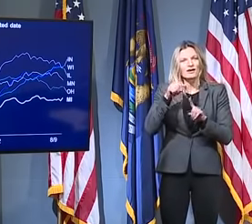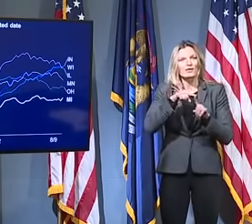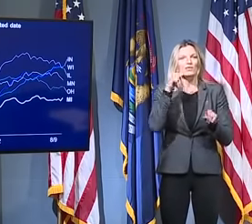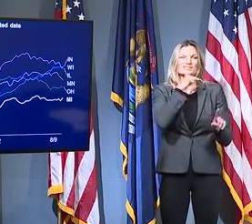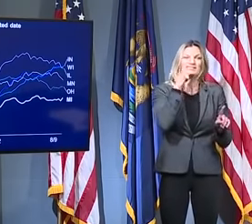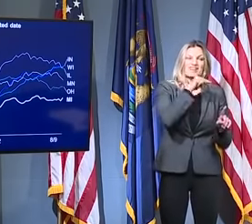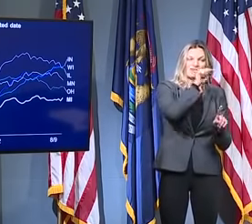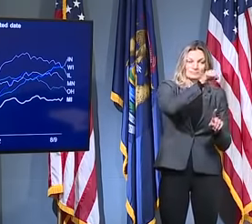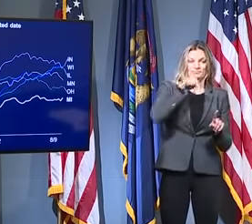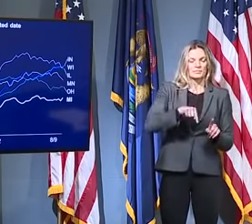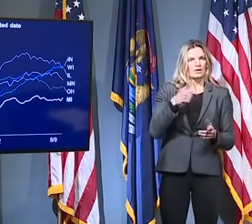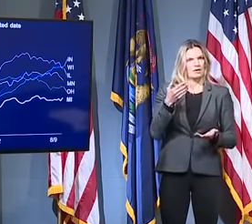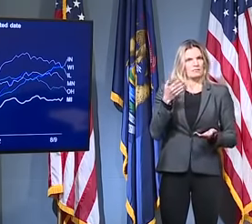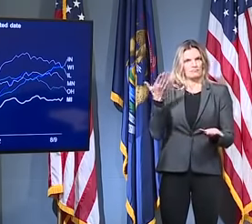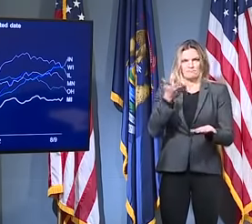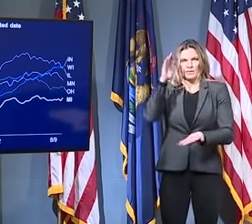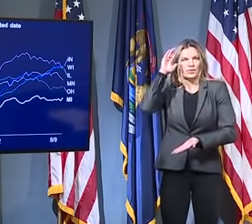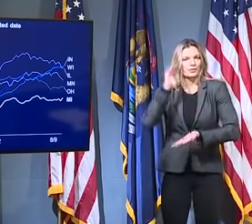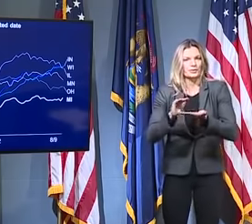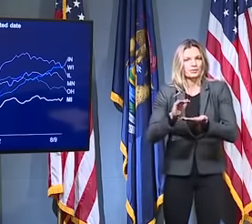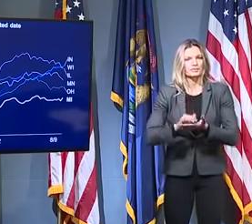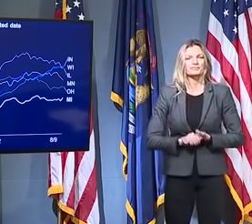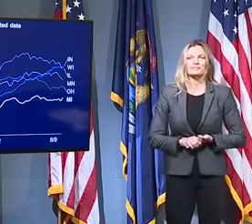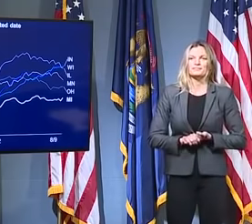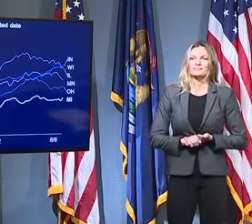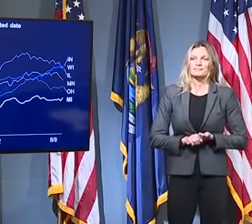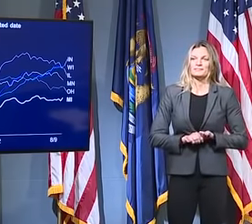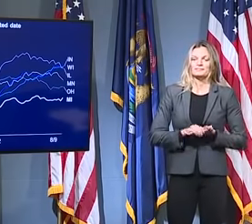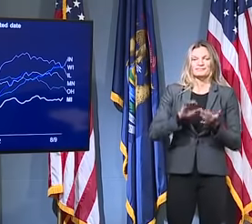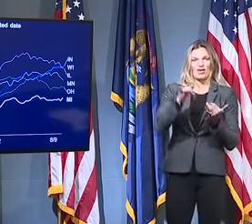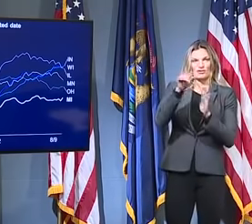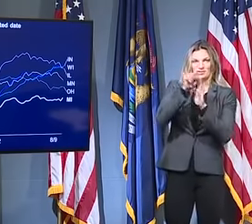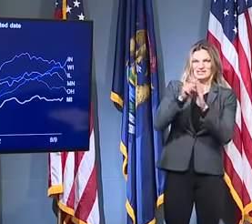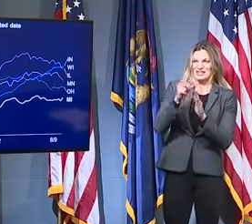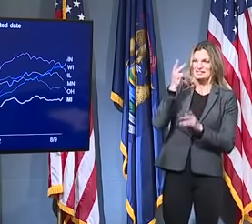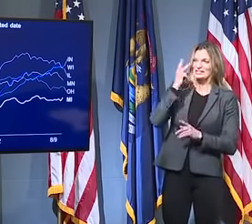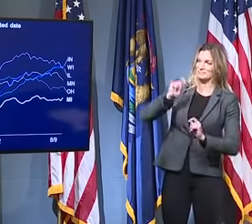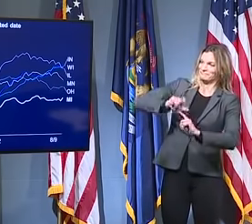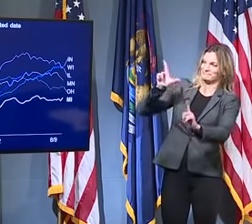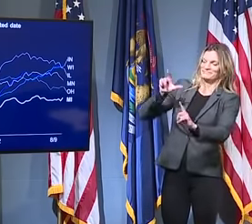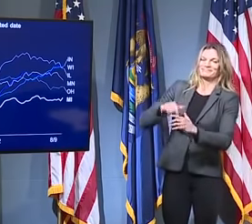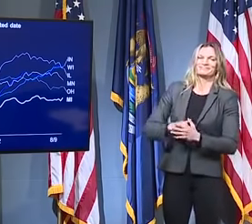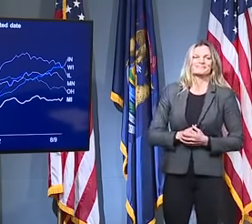daily cases per million compared to other Midwest states.